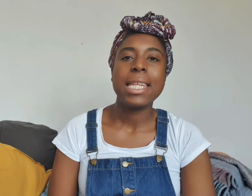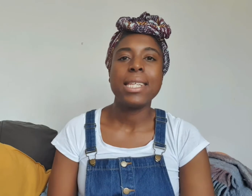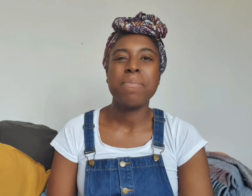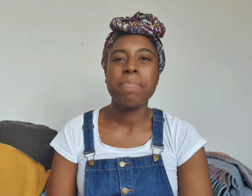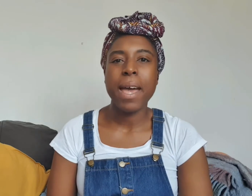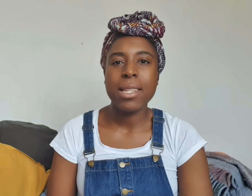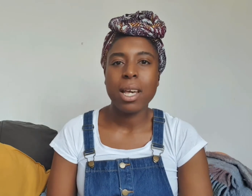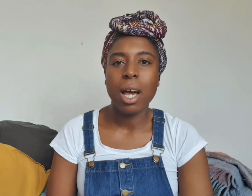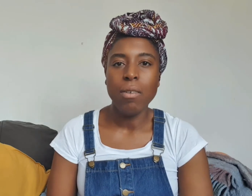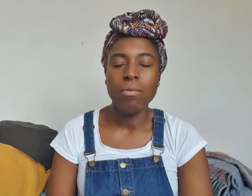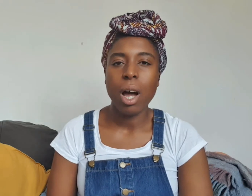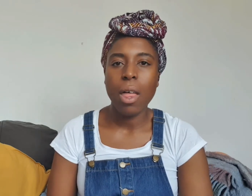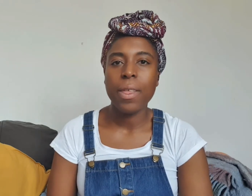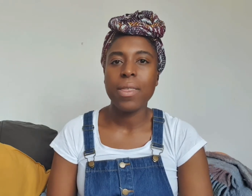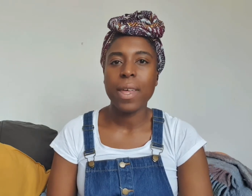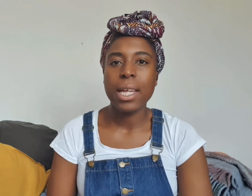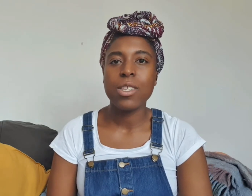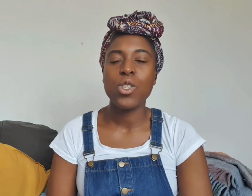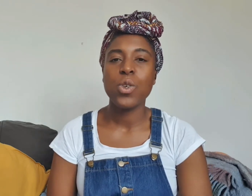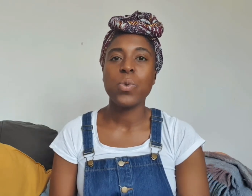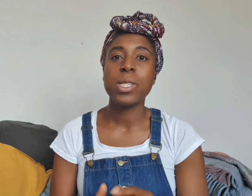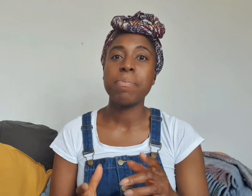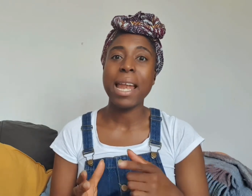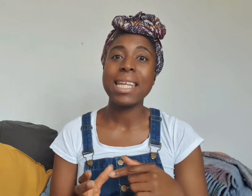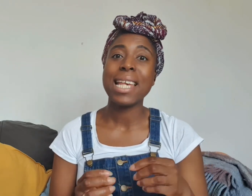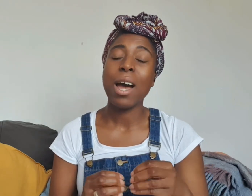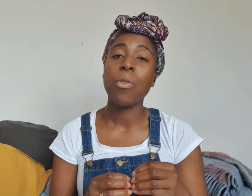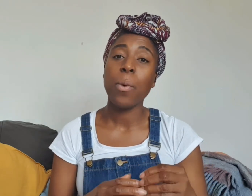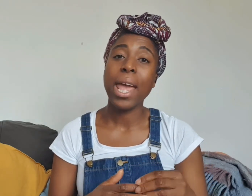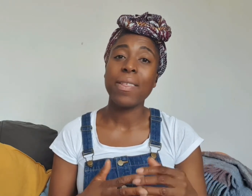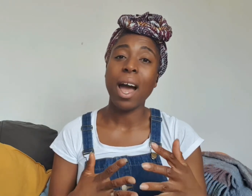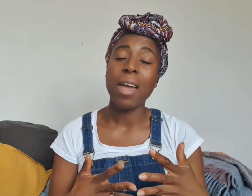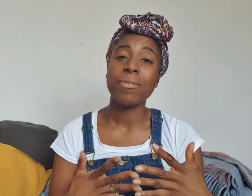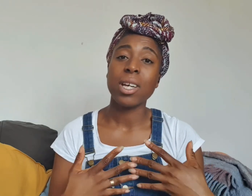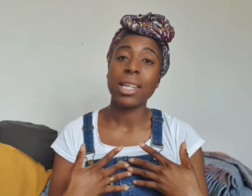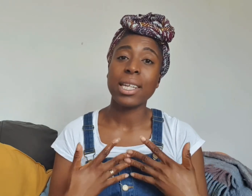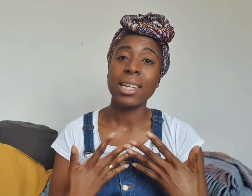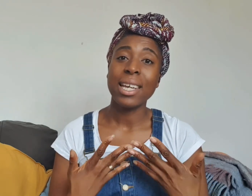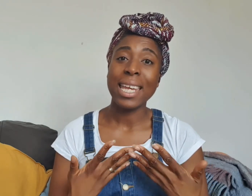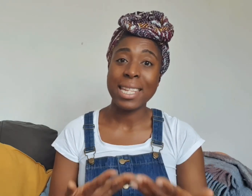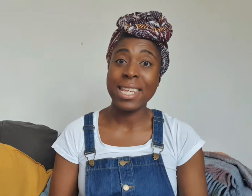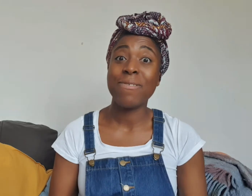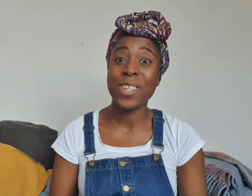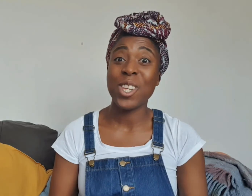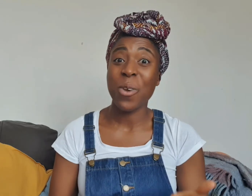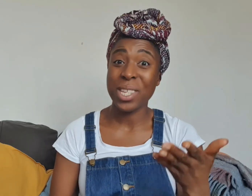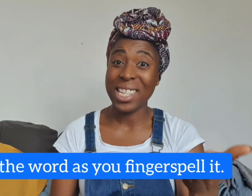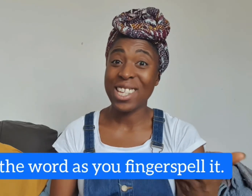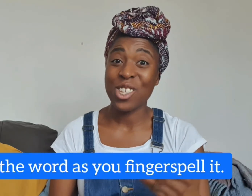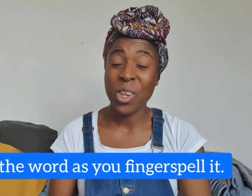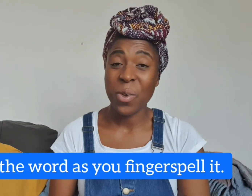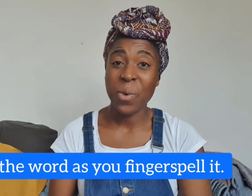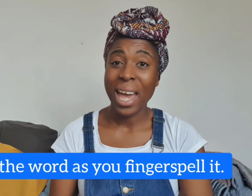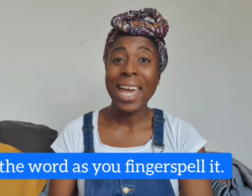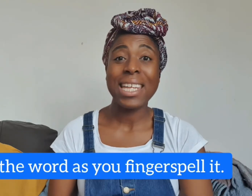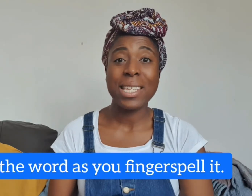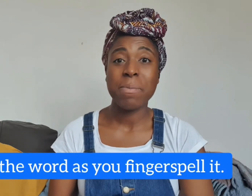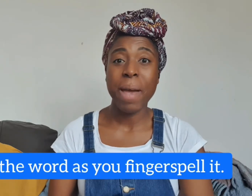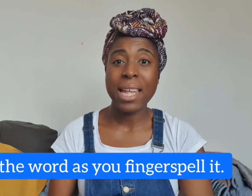is better, rather than to spell it out the way that I've done in this video to teach you, it is better